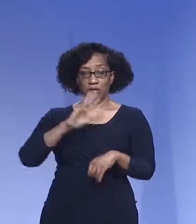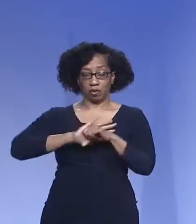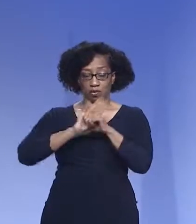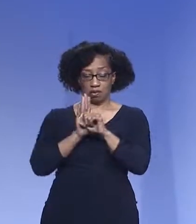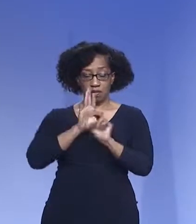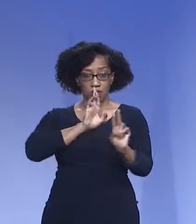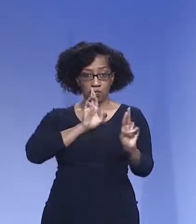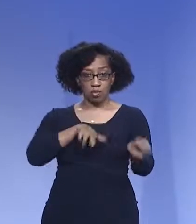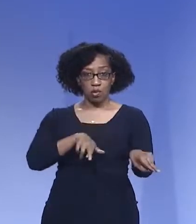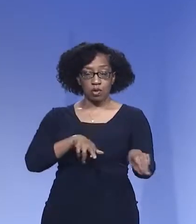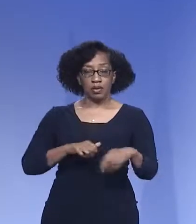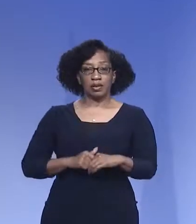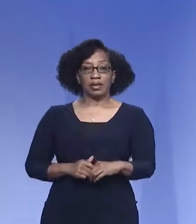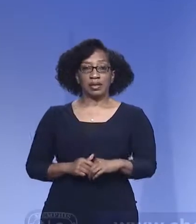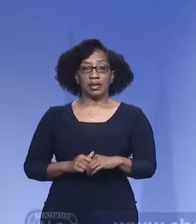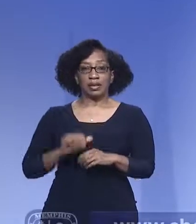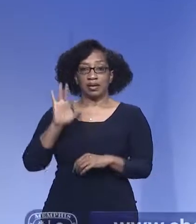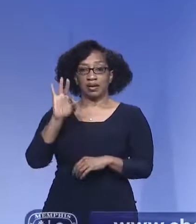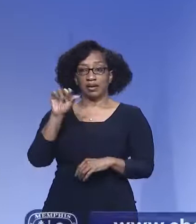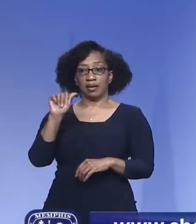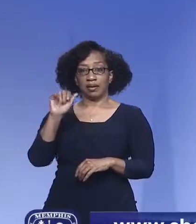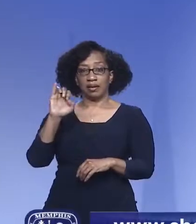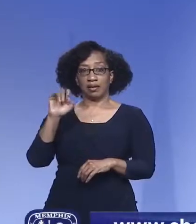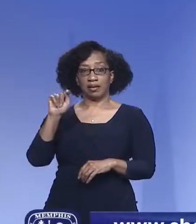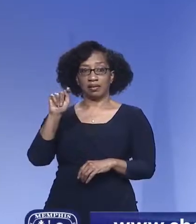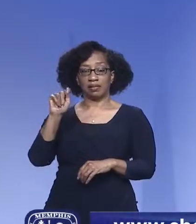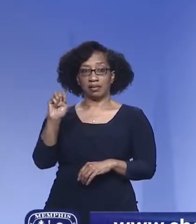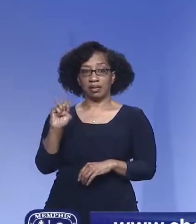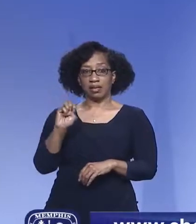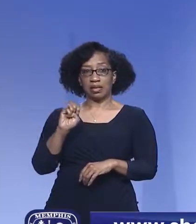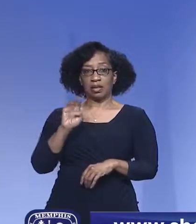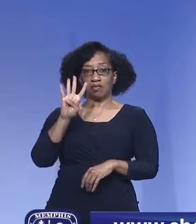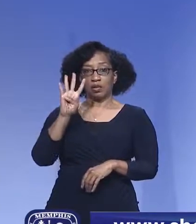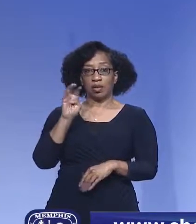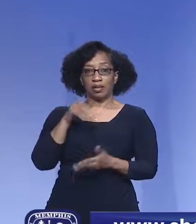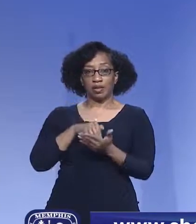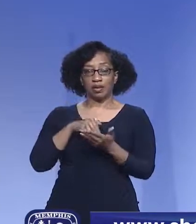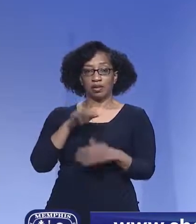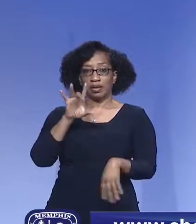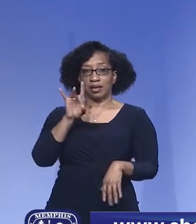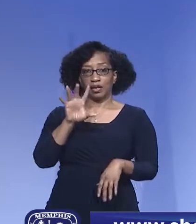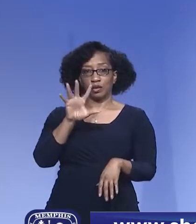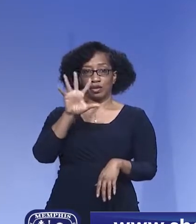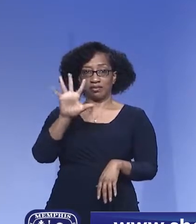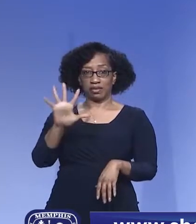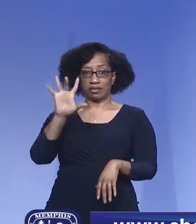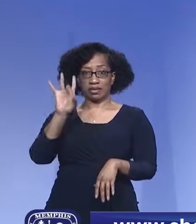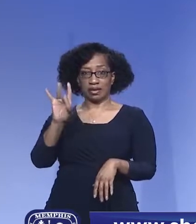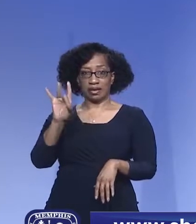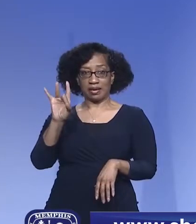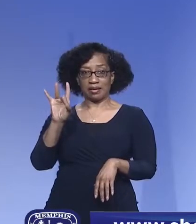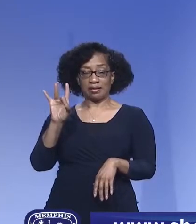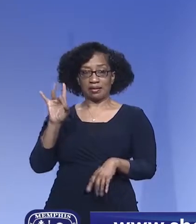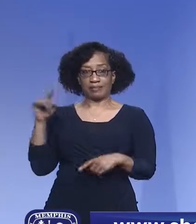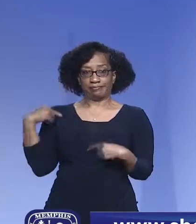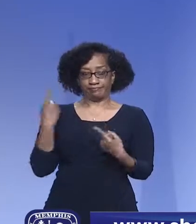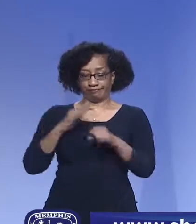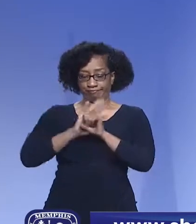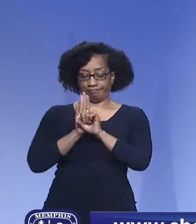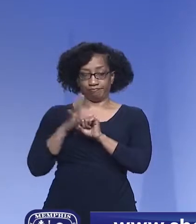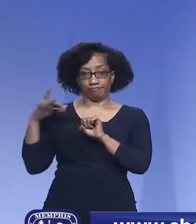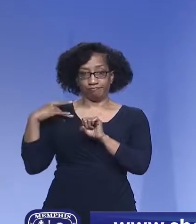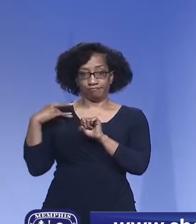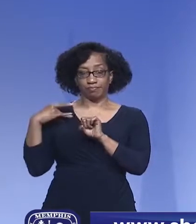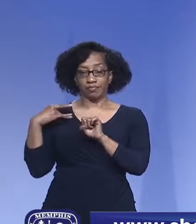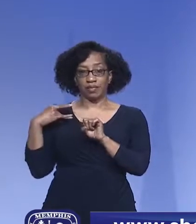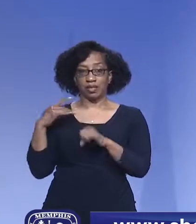reported. In Fayette County, Tennessee, we've had 4,858 cases reported in the pandemic so far. DeSoto